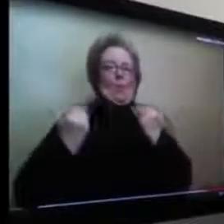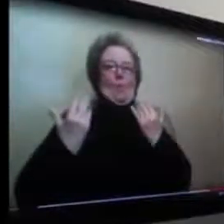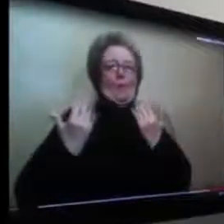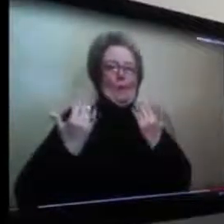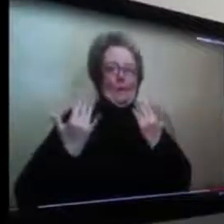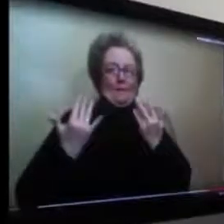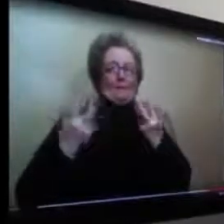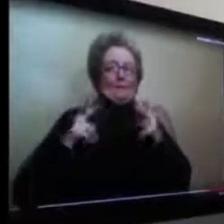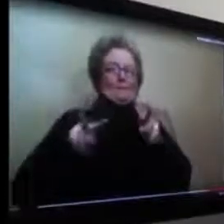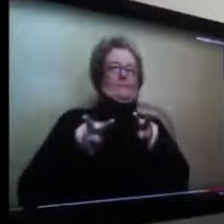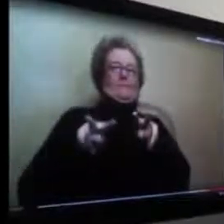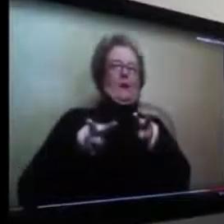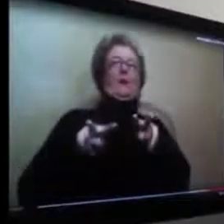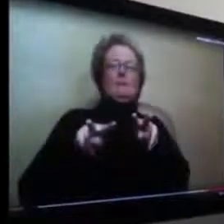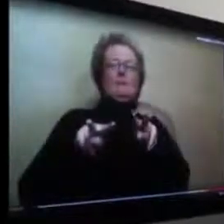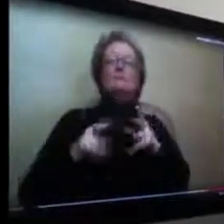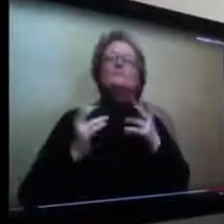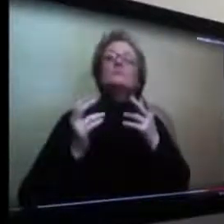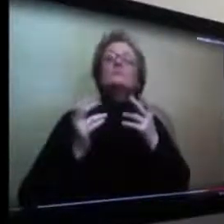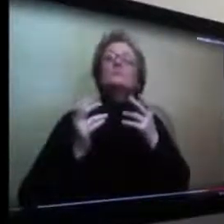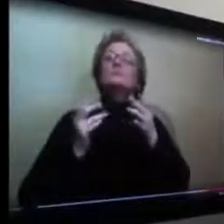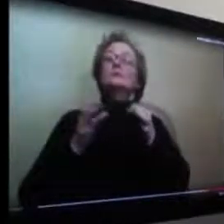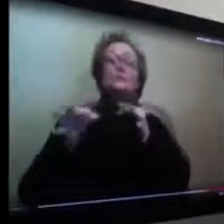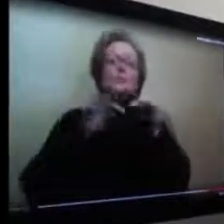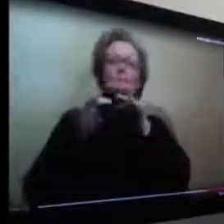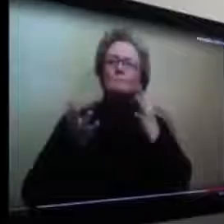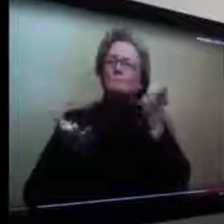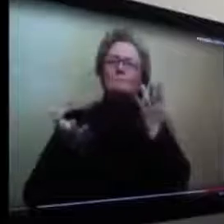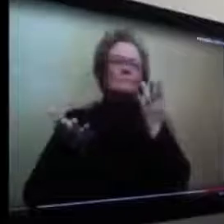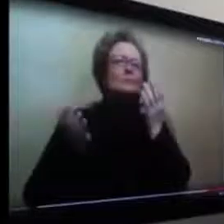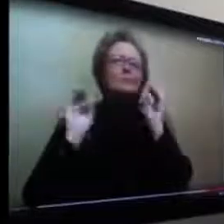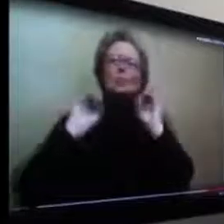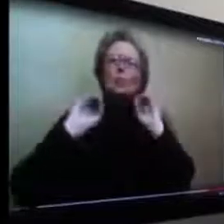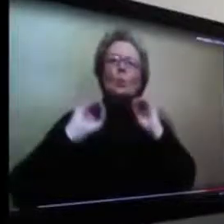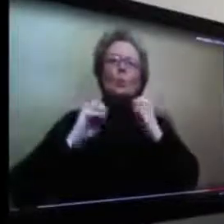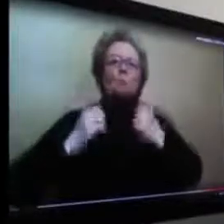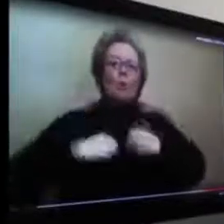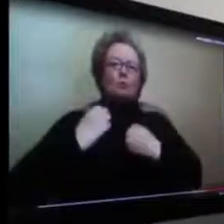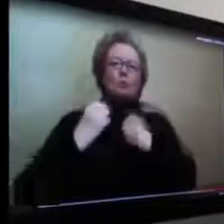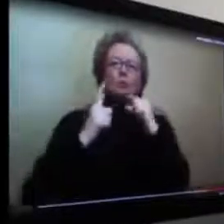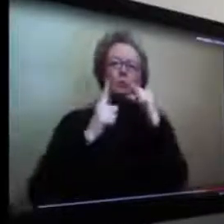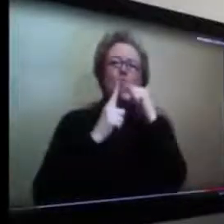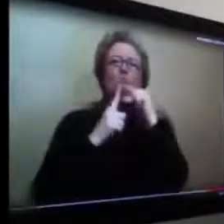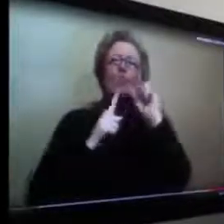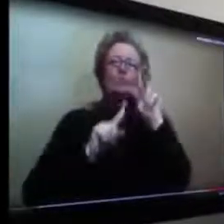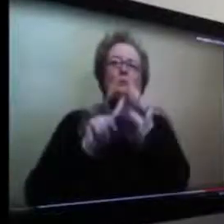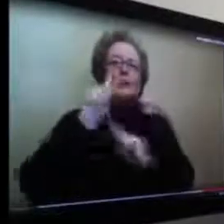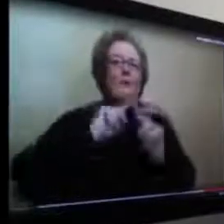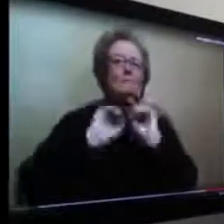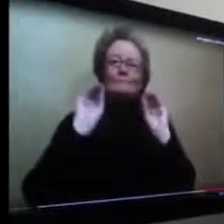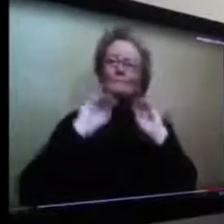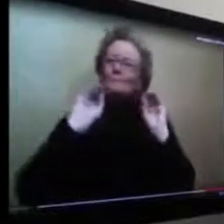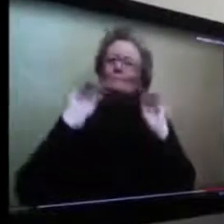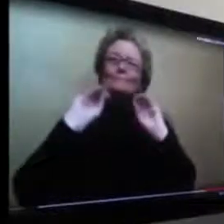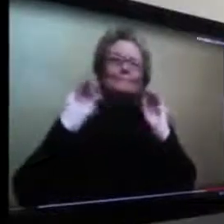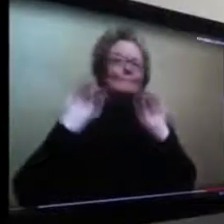And hold your judgments until everything's analyzed. So, what would you describe? And by describing, I